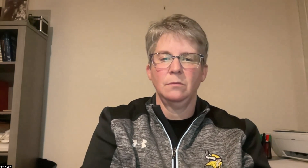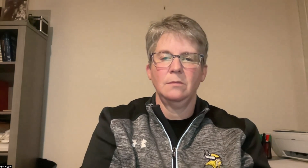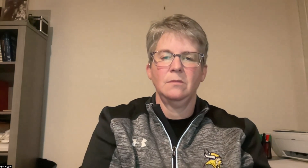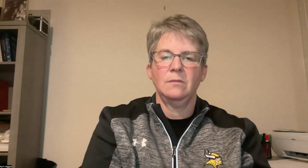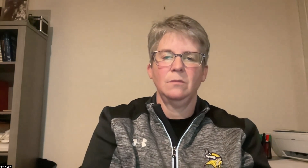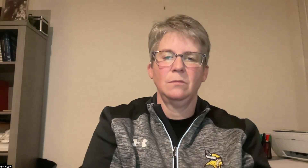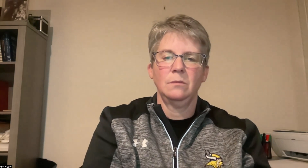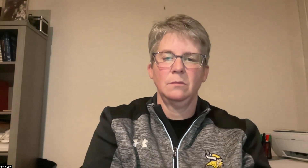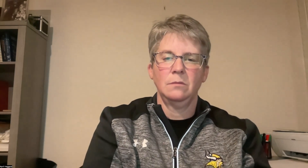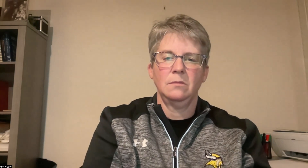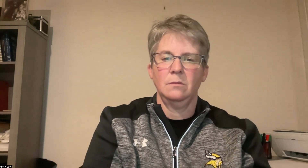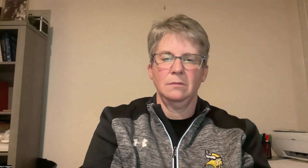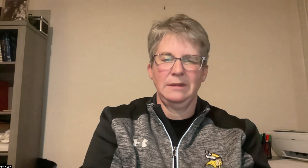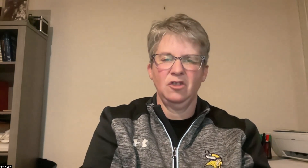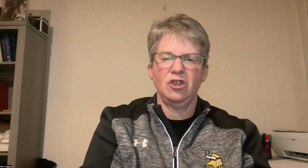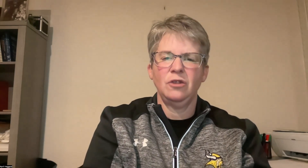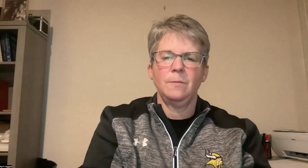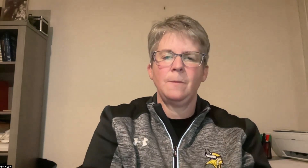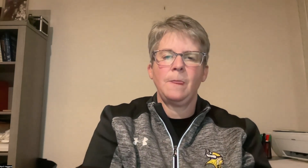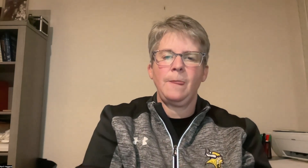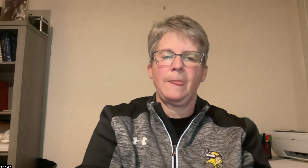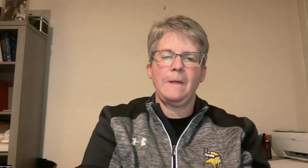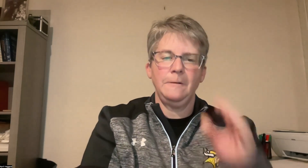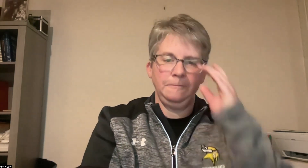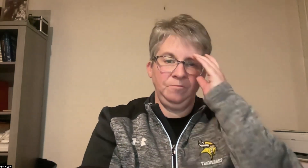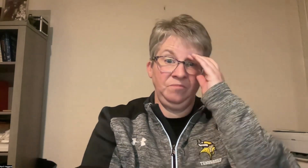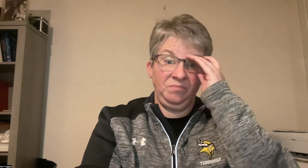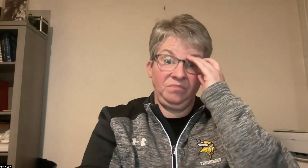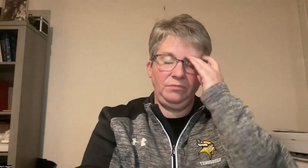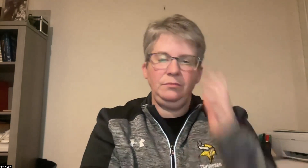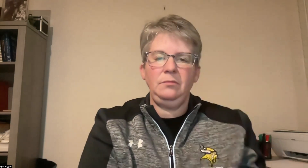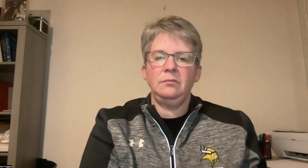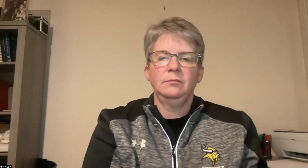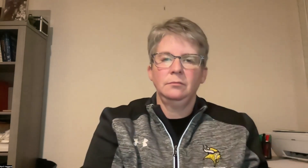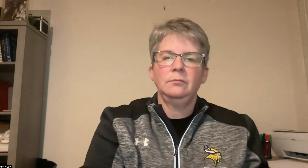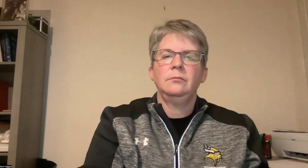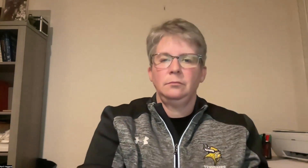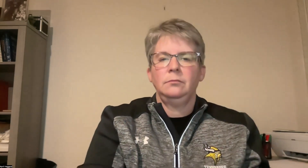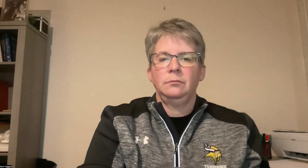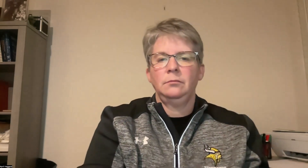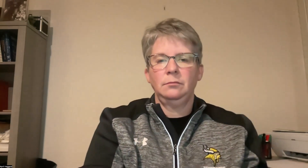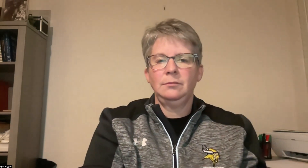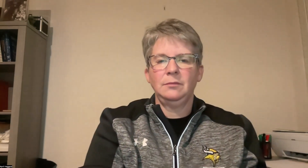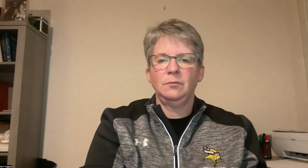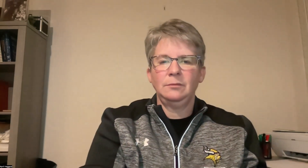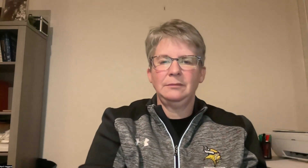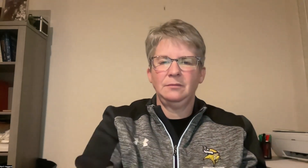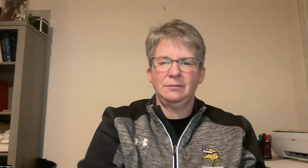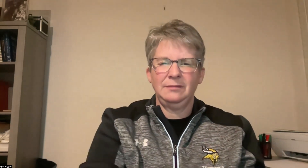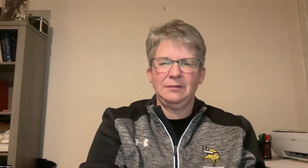replacement. So that should happen in a couple of weeks. We're kind of making those adjustments so that it will be a better match